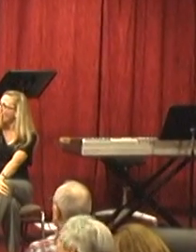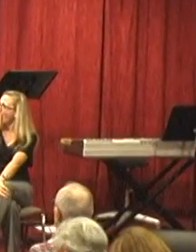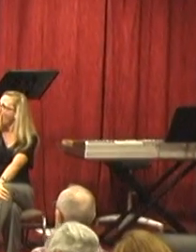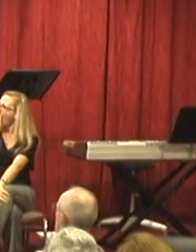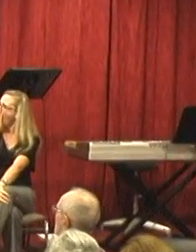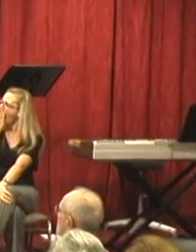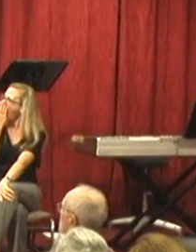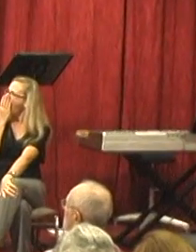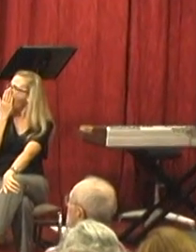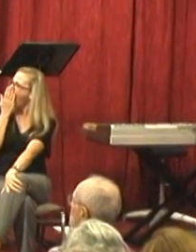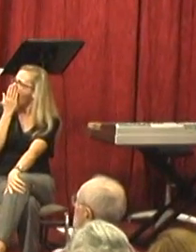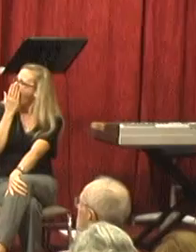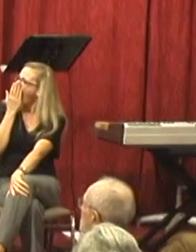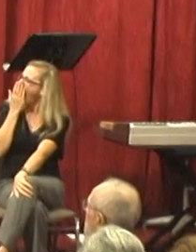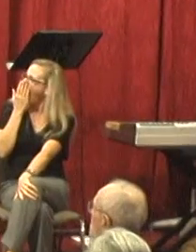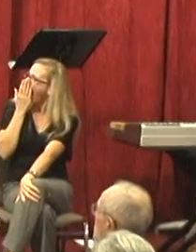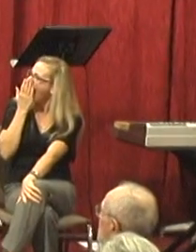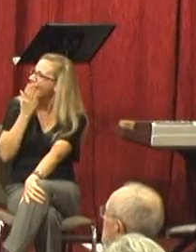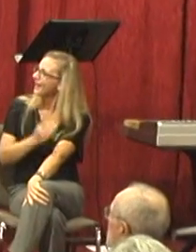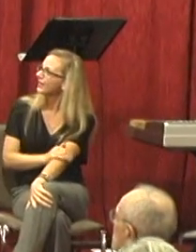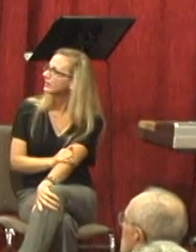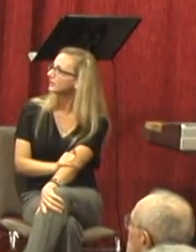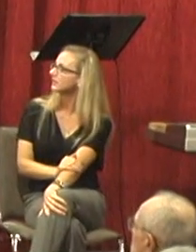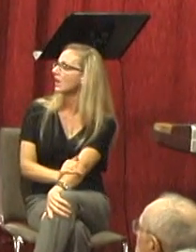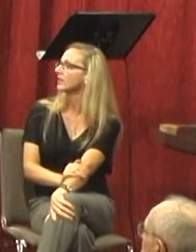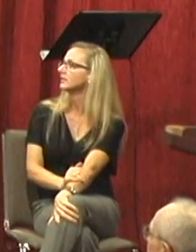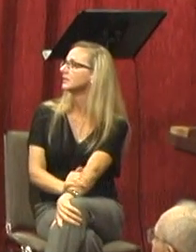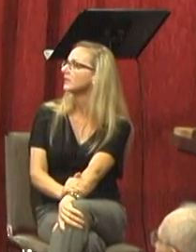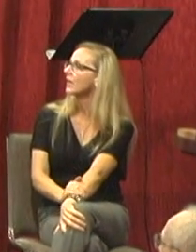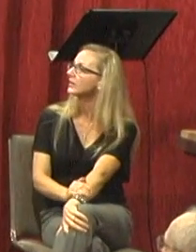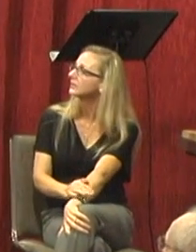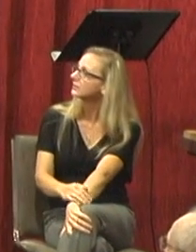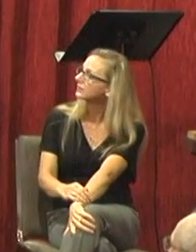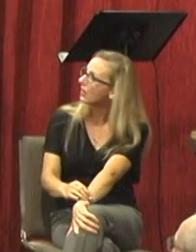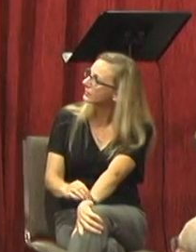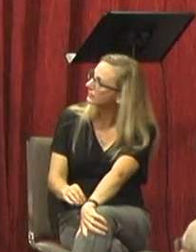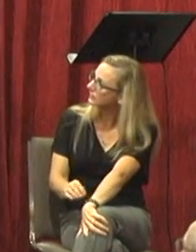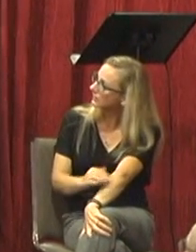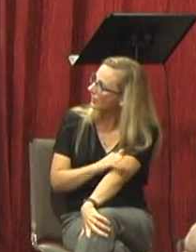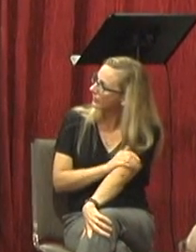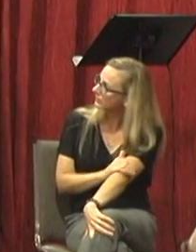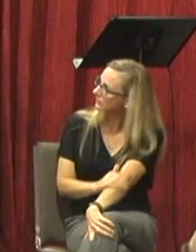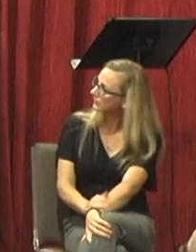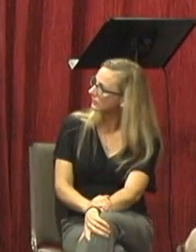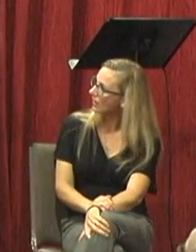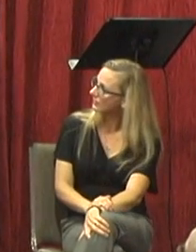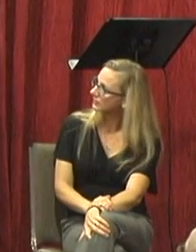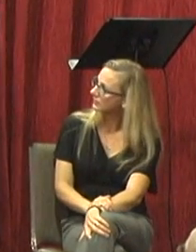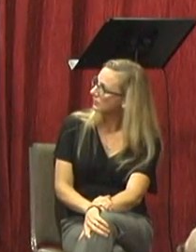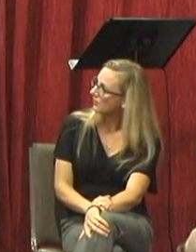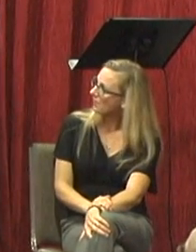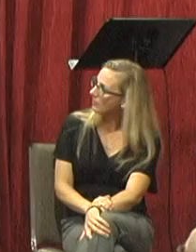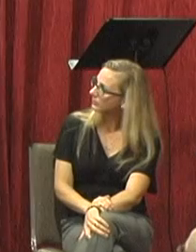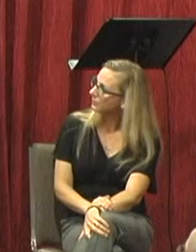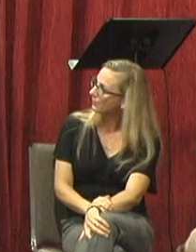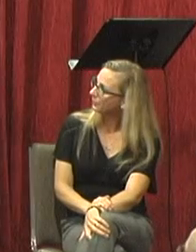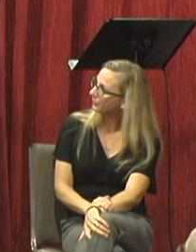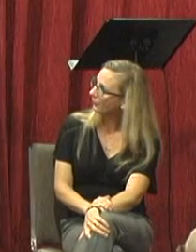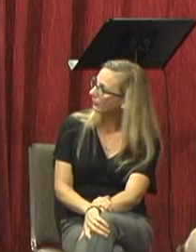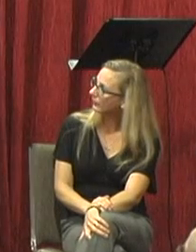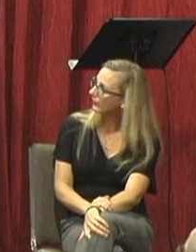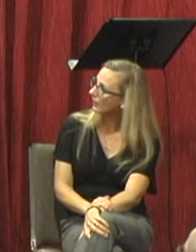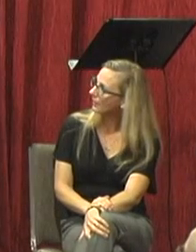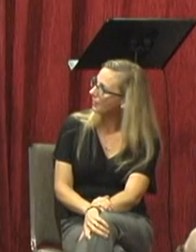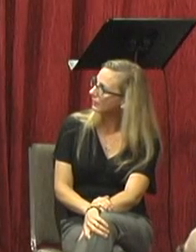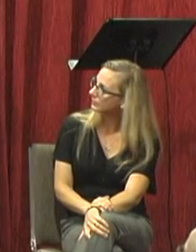times. But you are a chosen people, the king's Kohanim. And in Hebrew, that's mamlachat